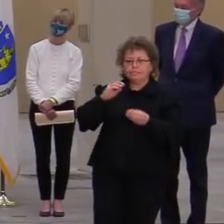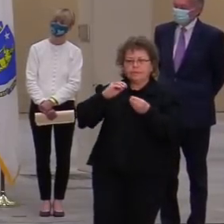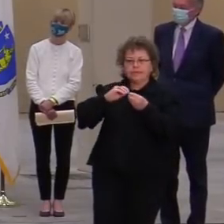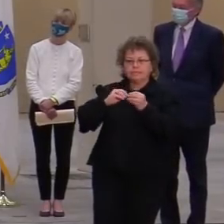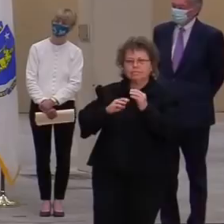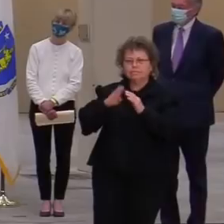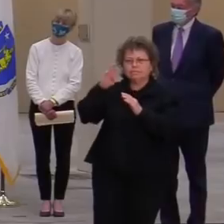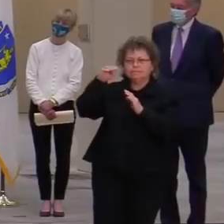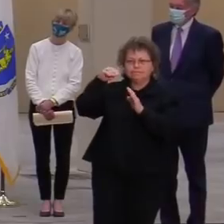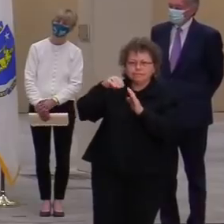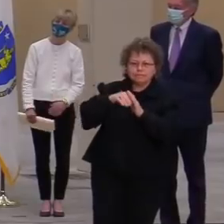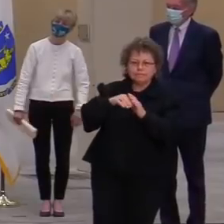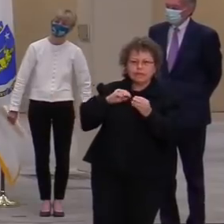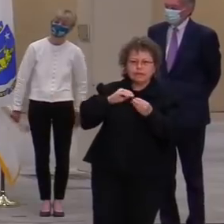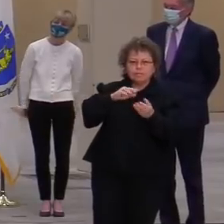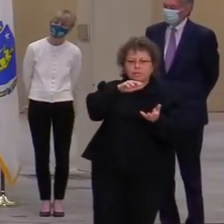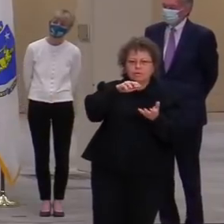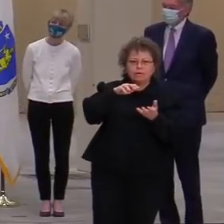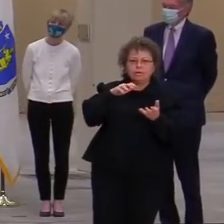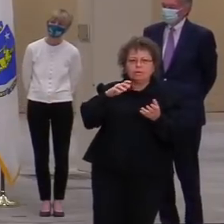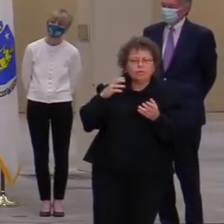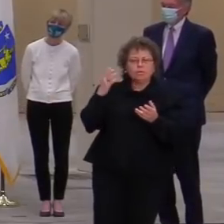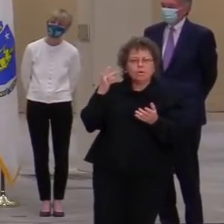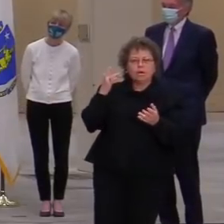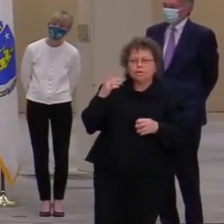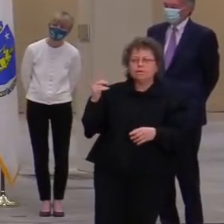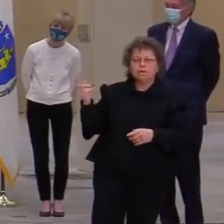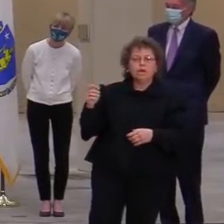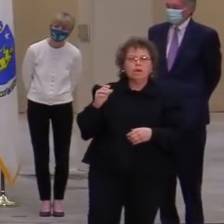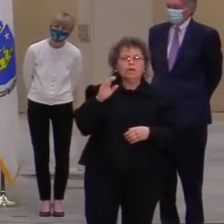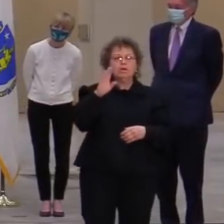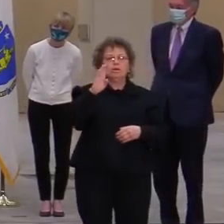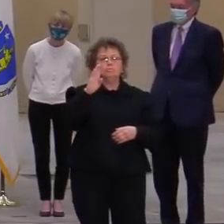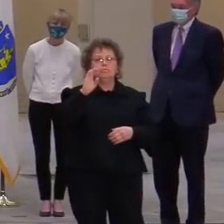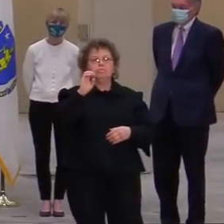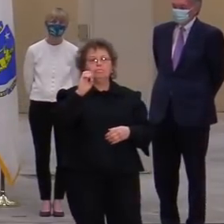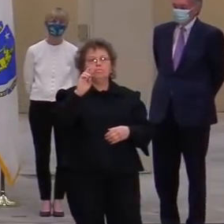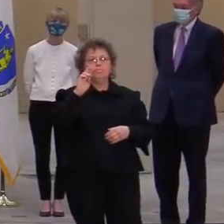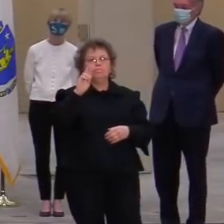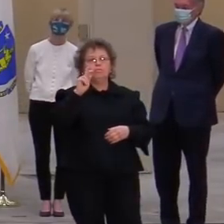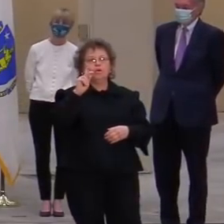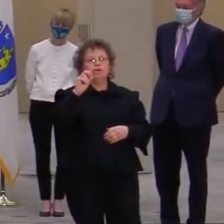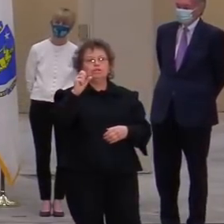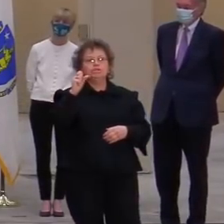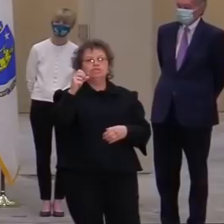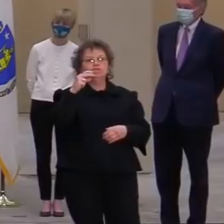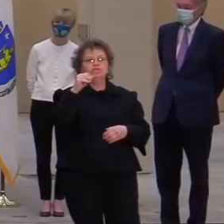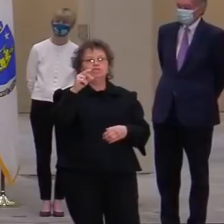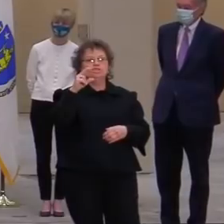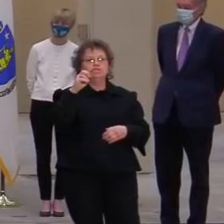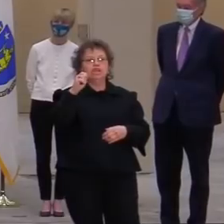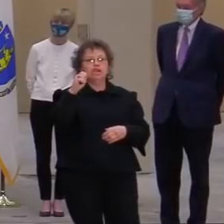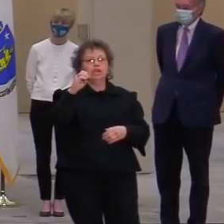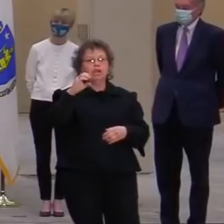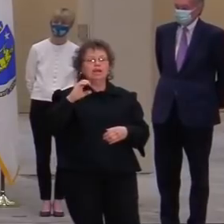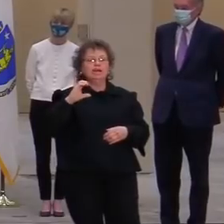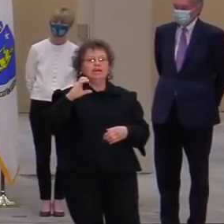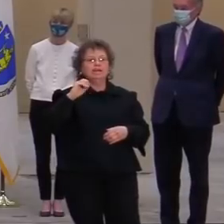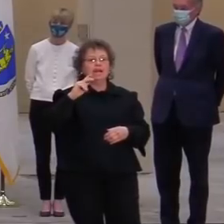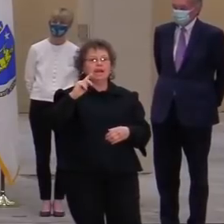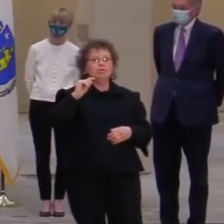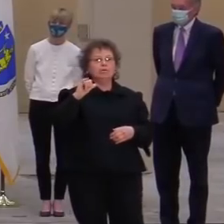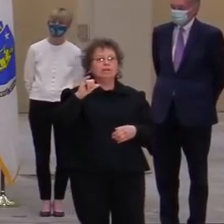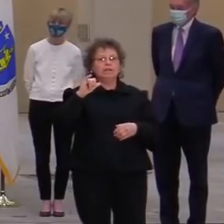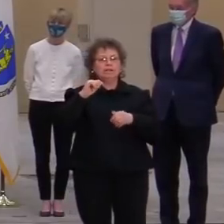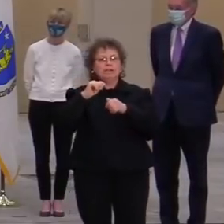Well, first of all, Berkshire County is right behind Barnstable County in terms of who's ahead with regard to